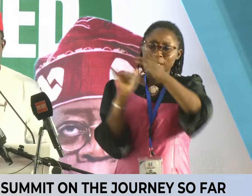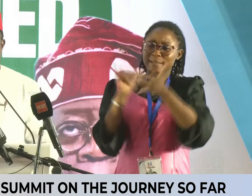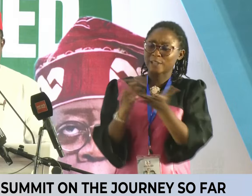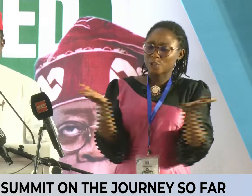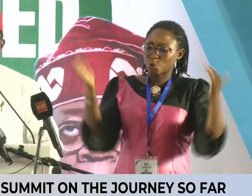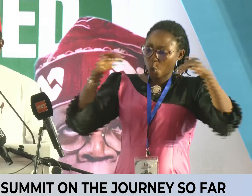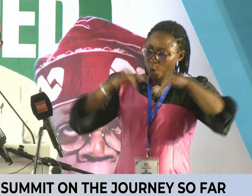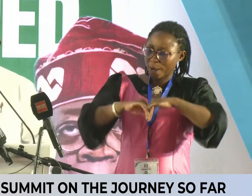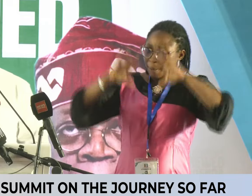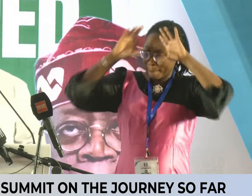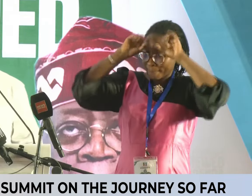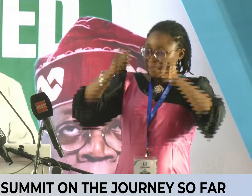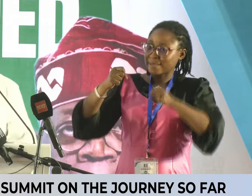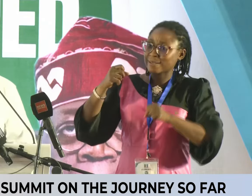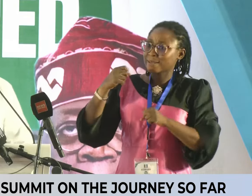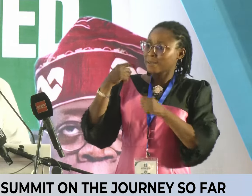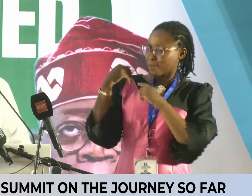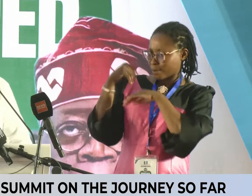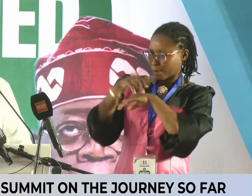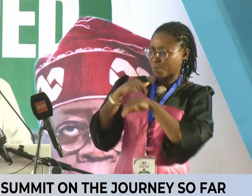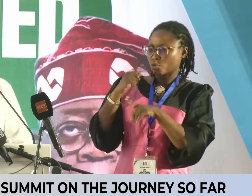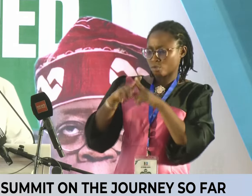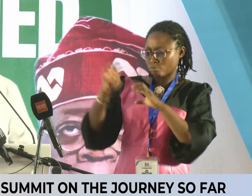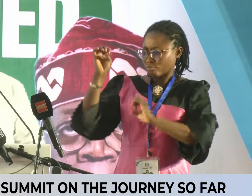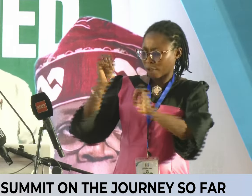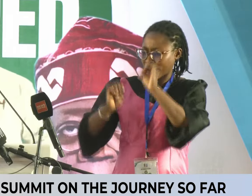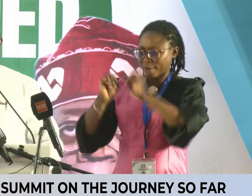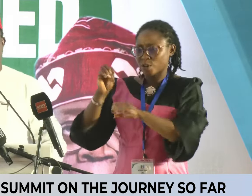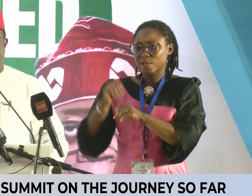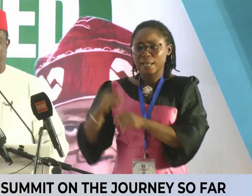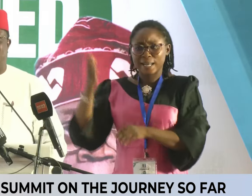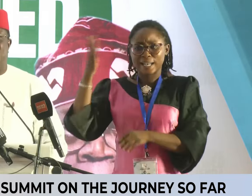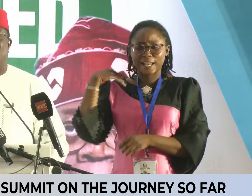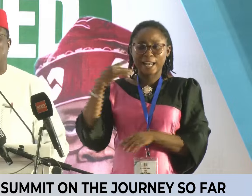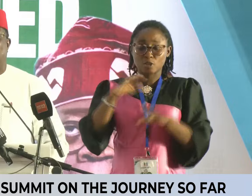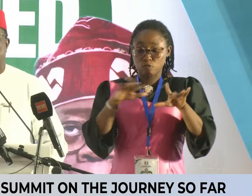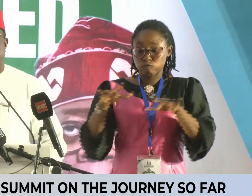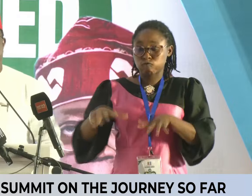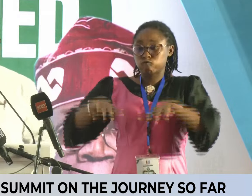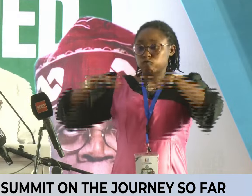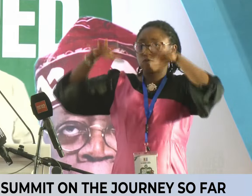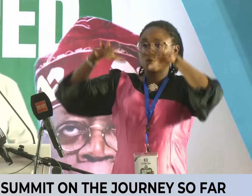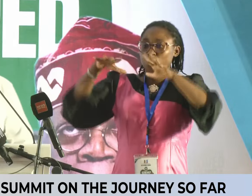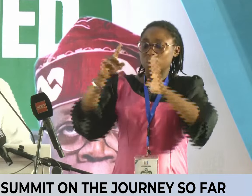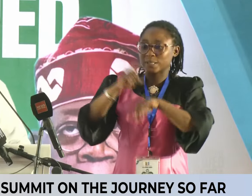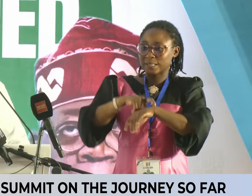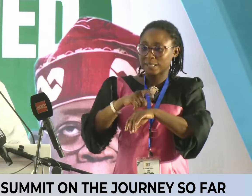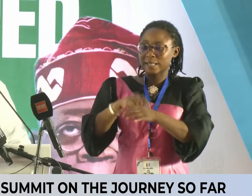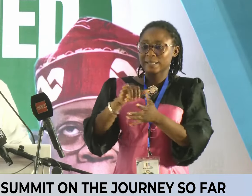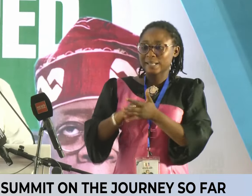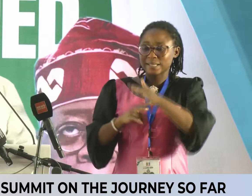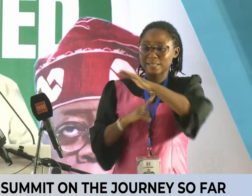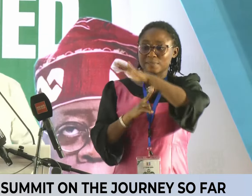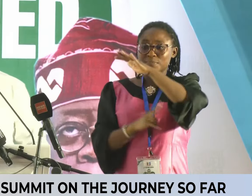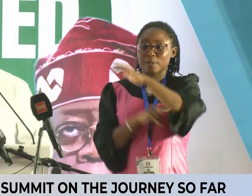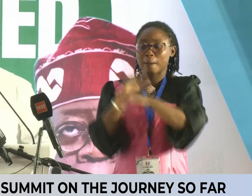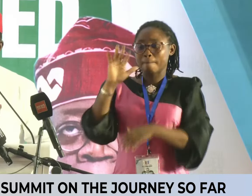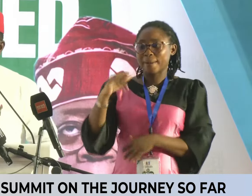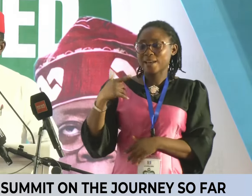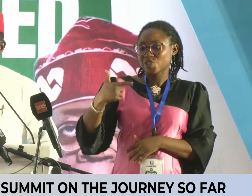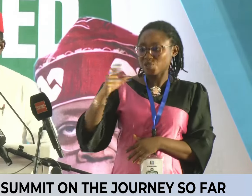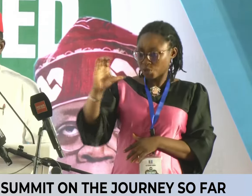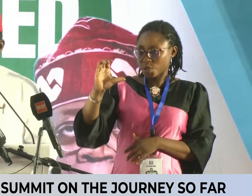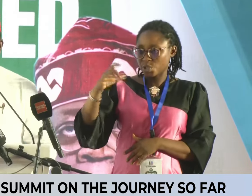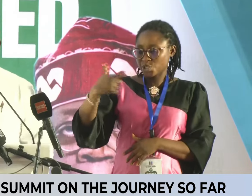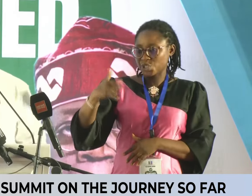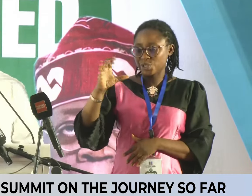the President sent me to evaluate during the last flood season. And that is the bridge being done by CGC.